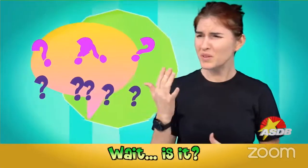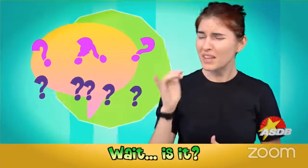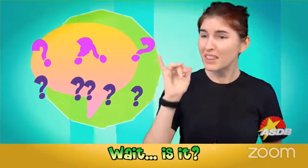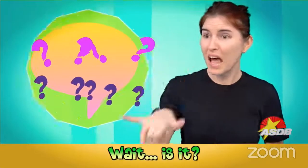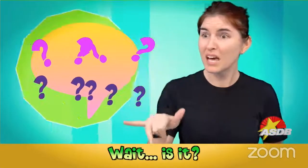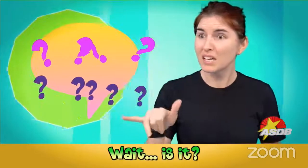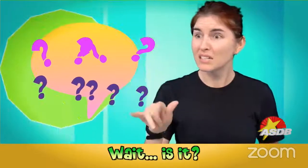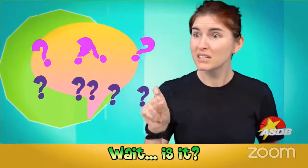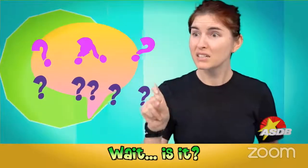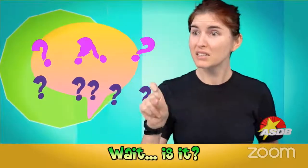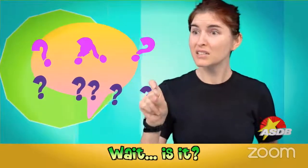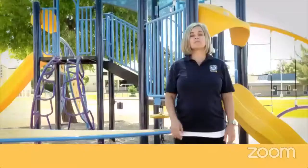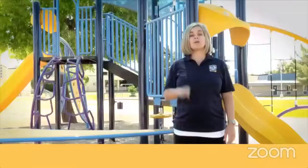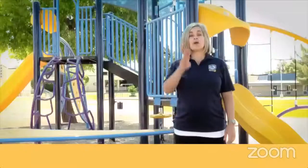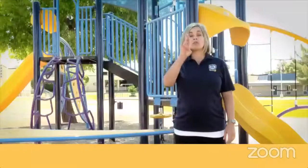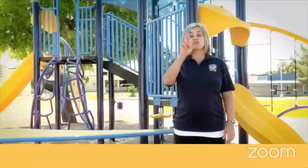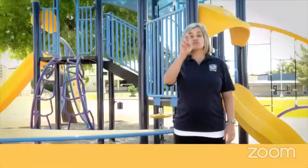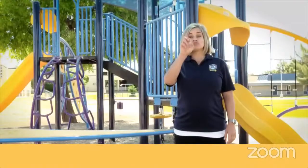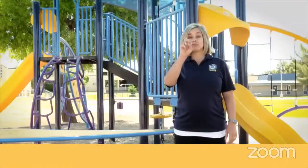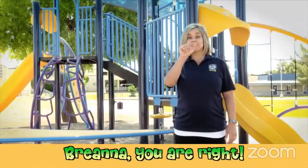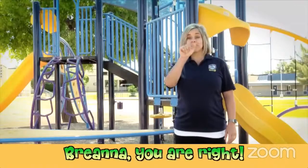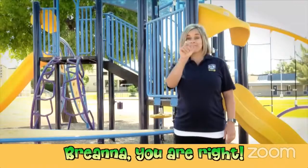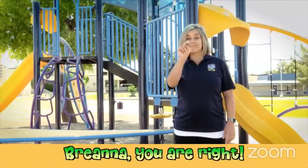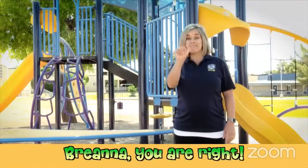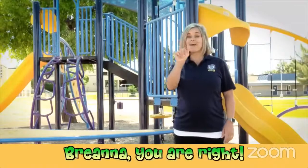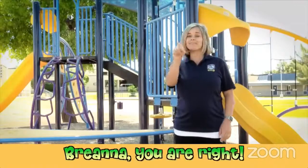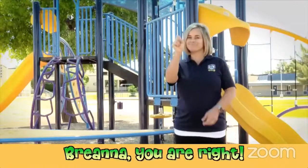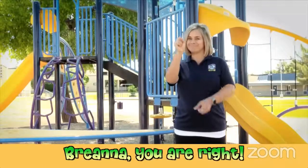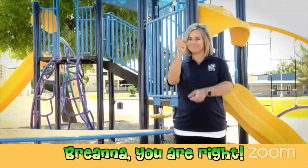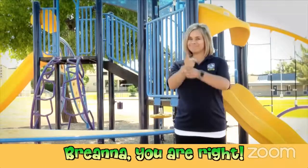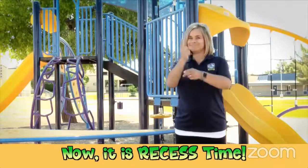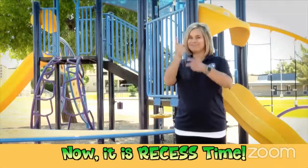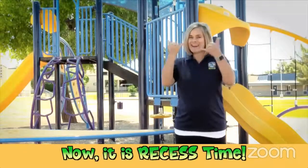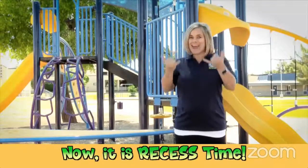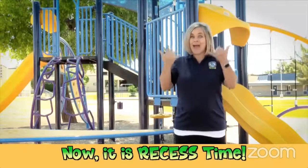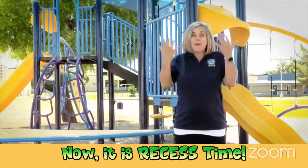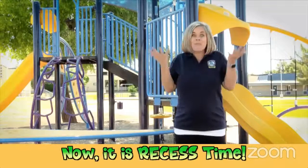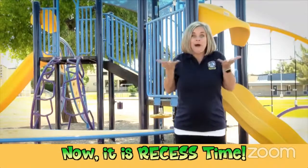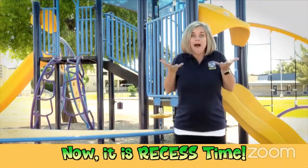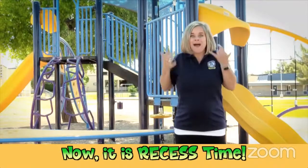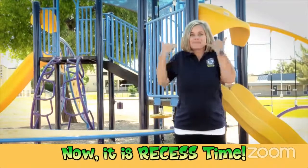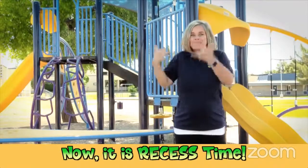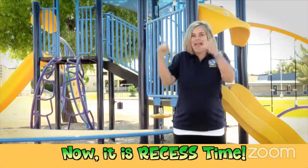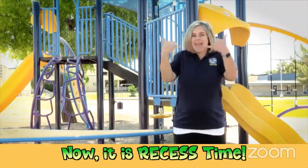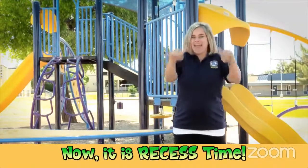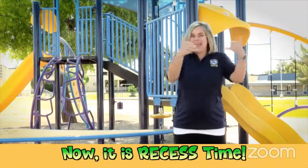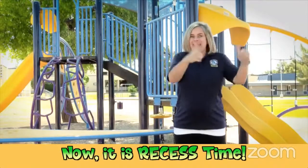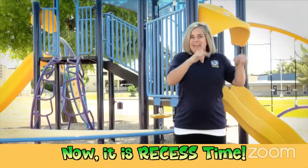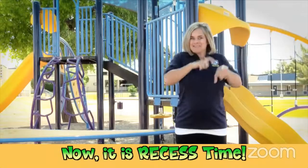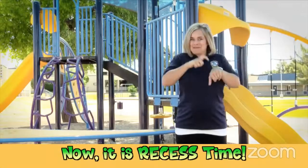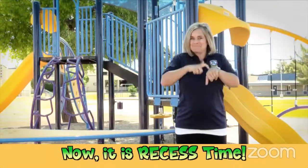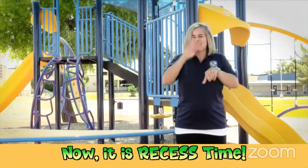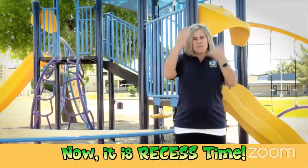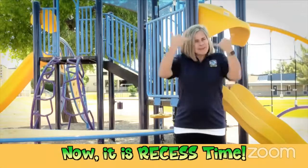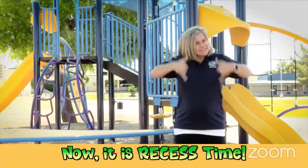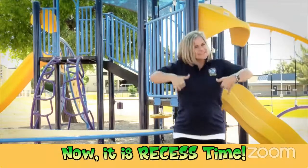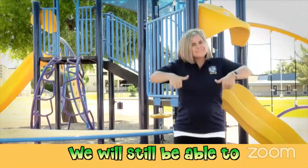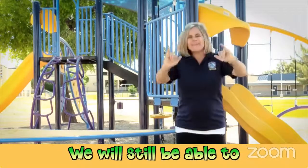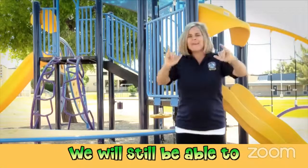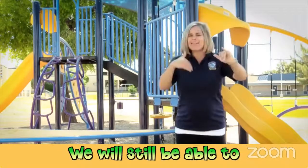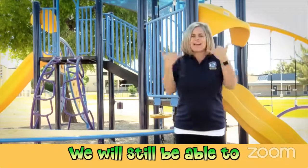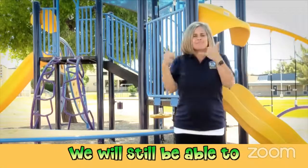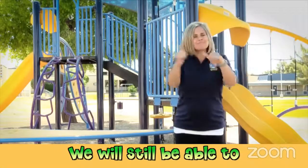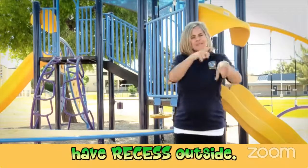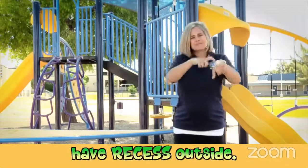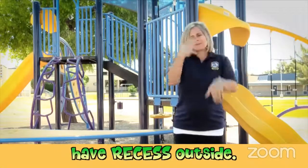Wait, is it... Brianna, you are right. Now it's recess time. We